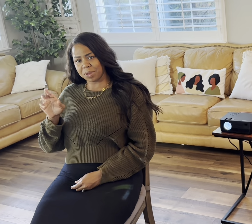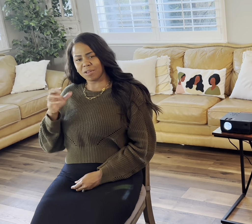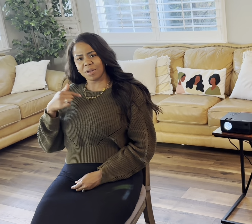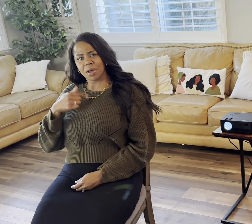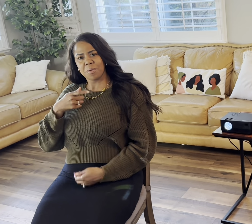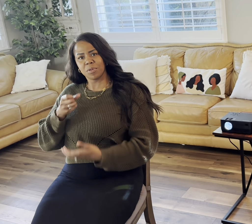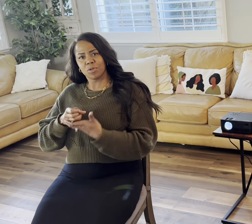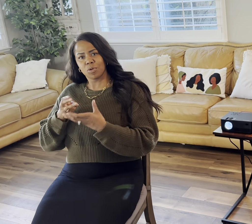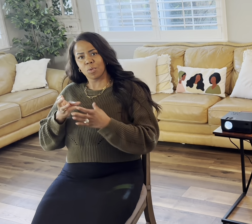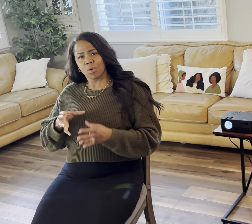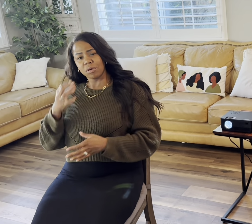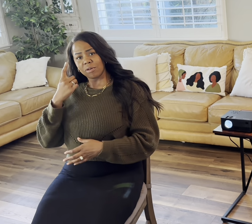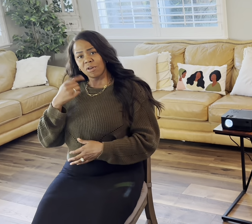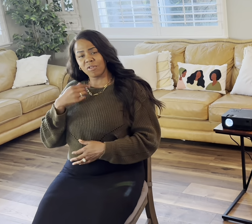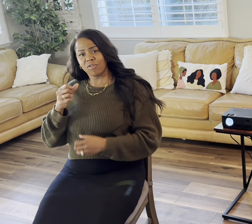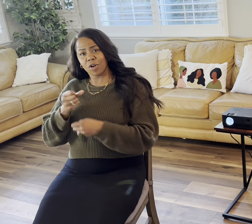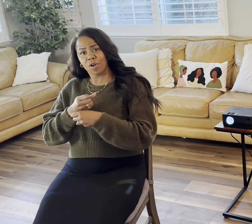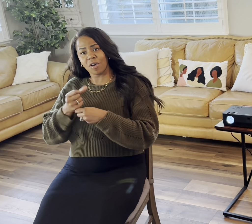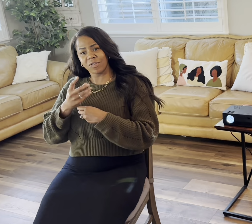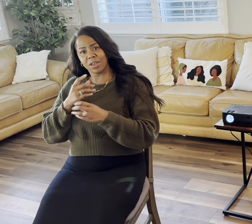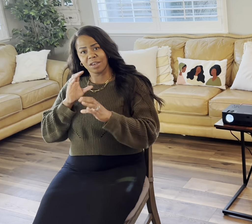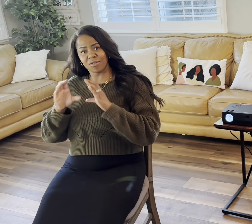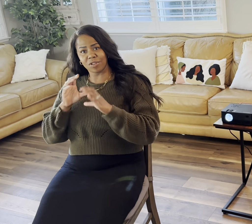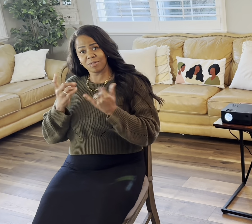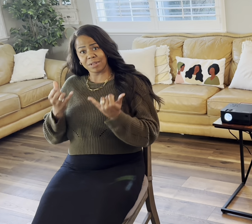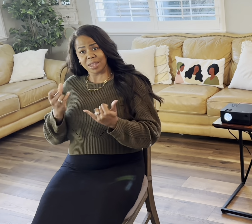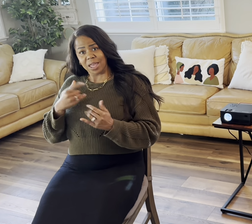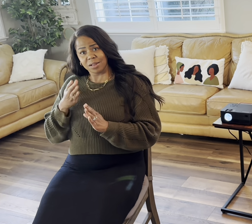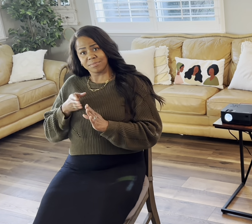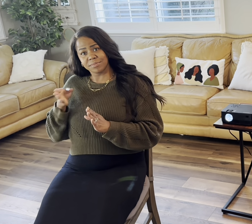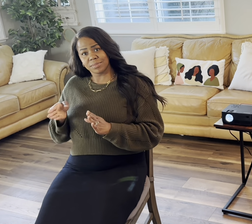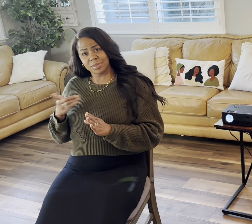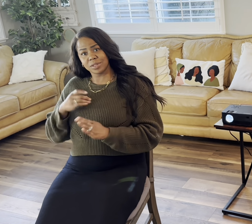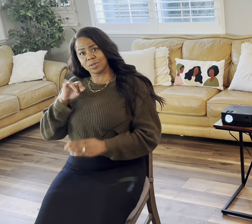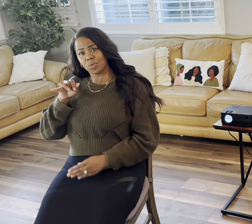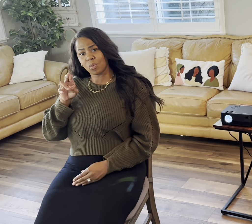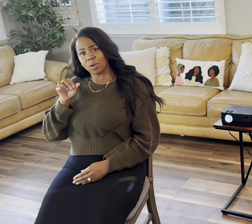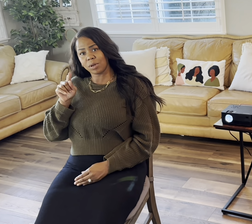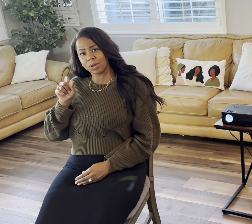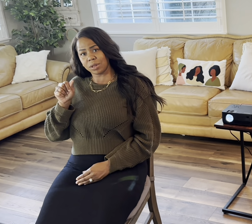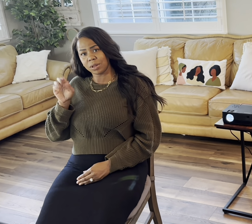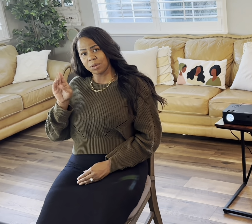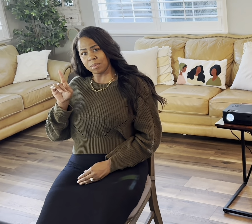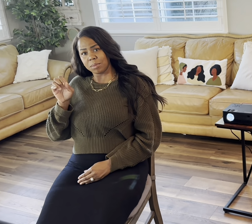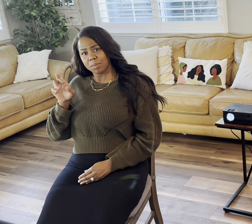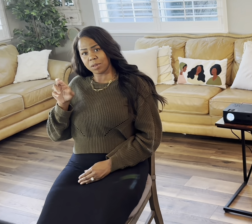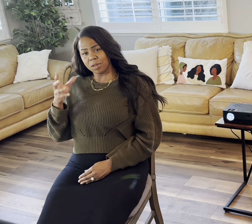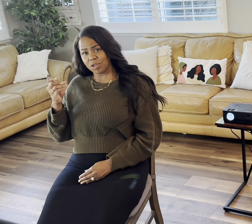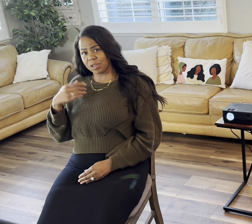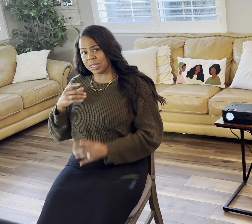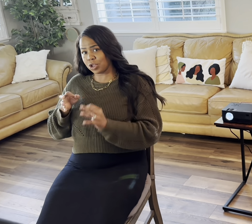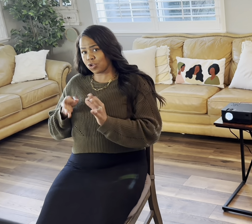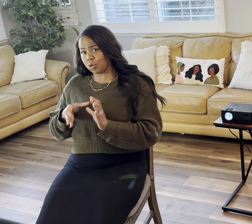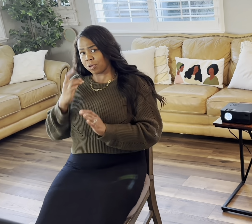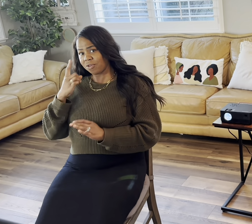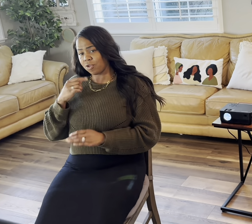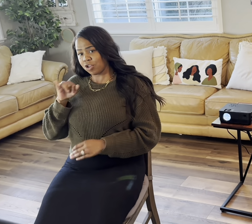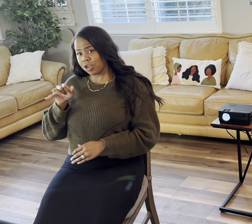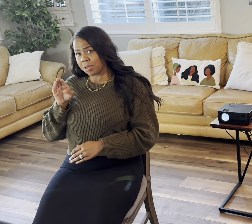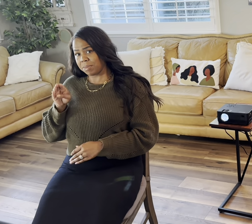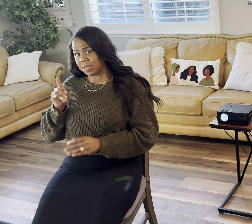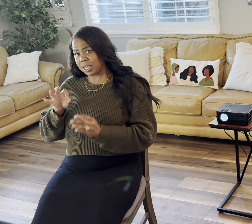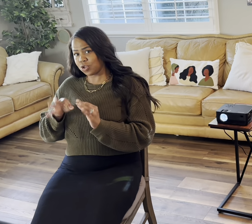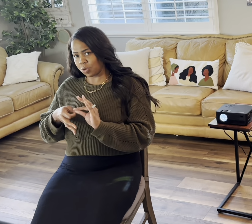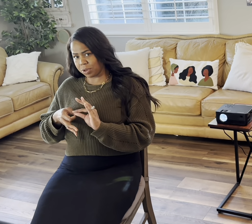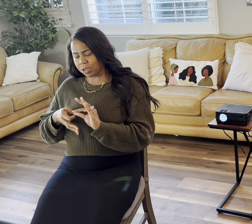Conversation. Today, I have with me Juanita Butler. She's the interpreter for JB Interpreting, and she's